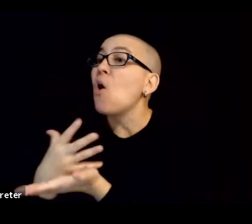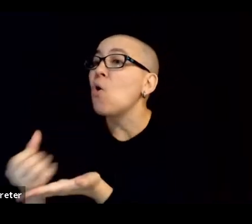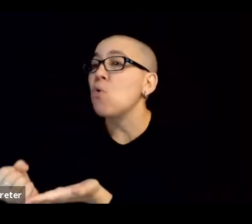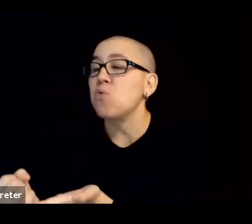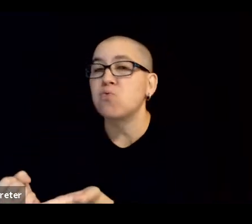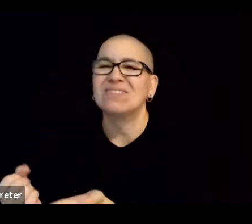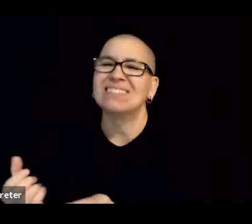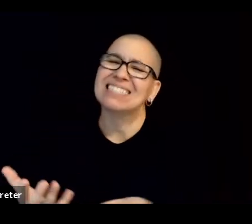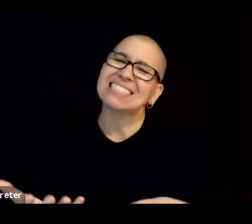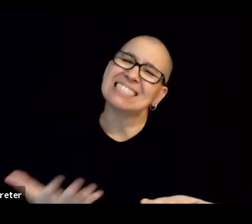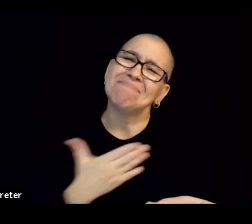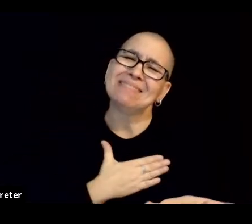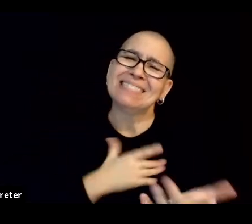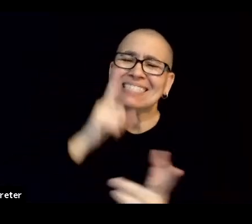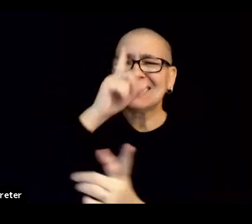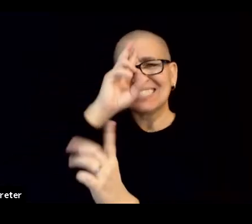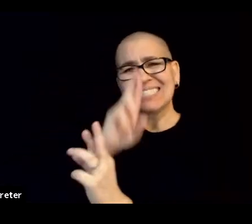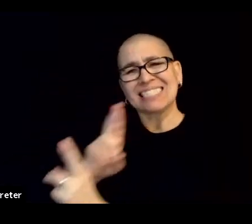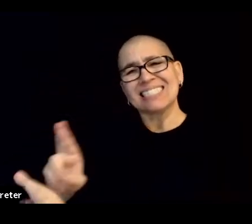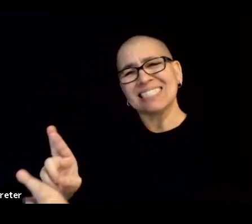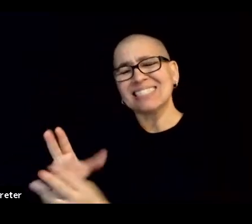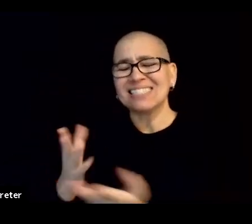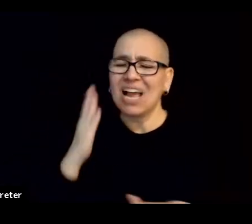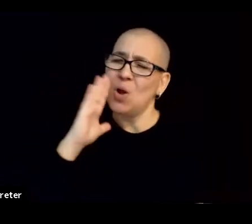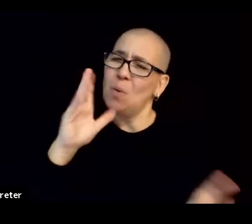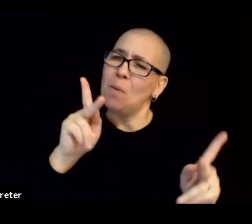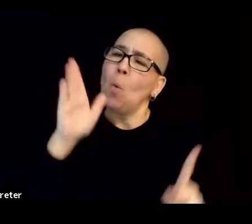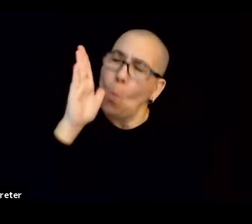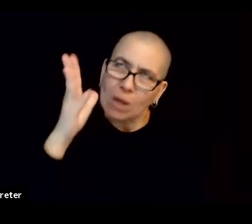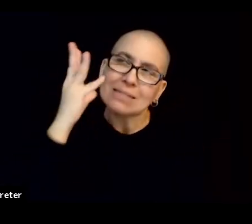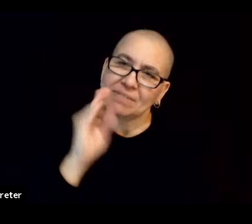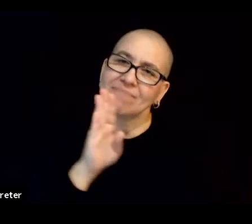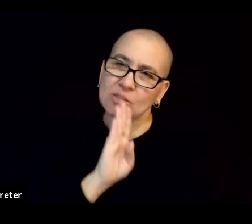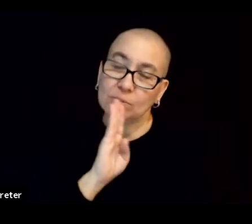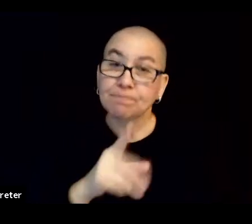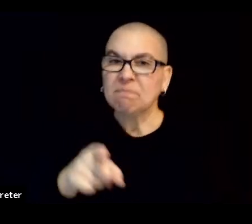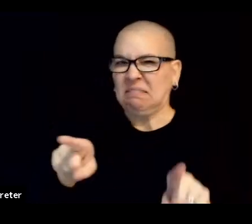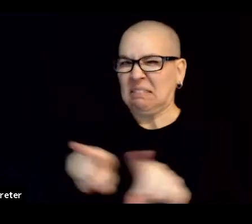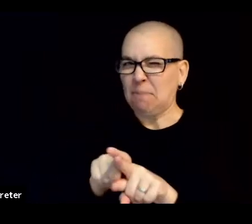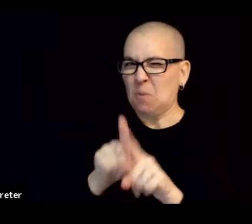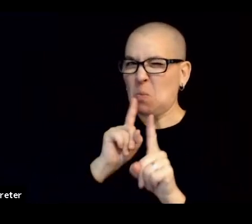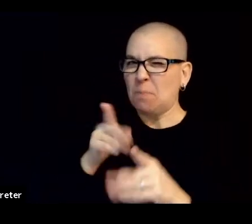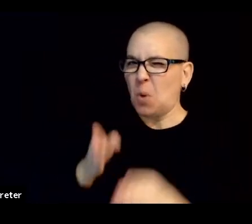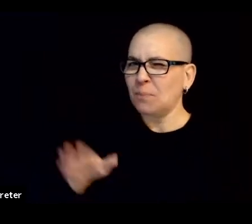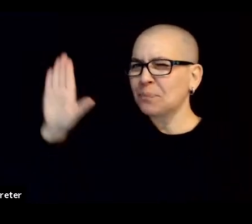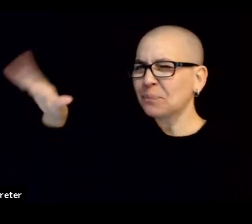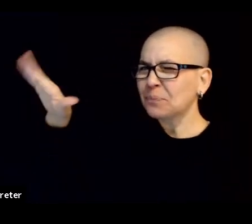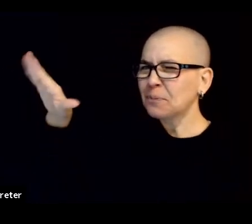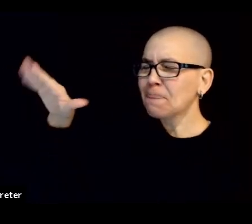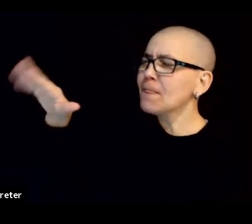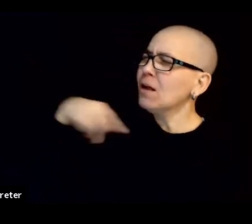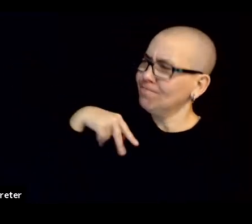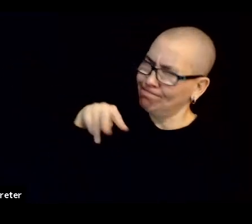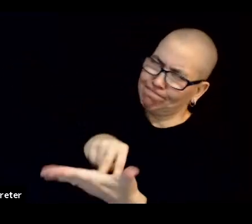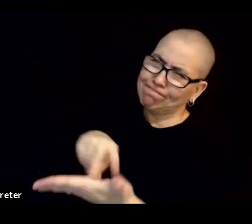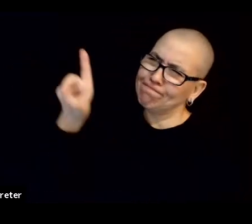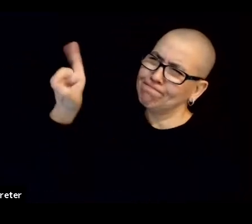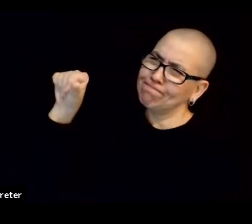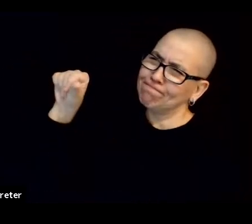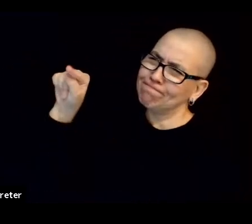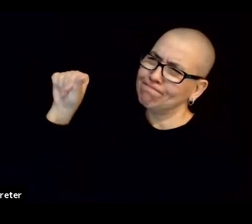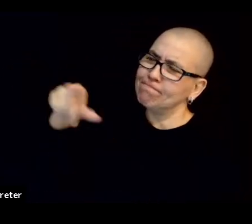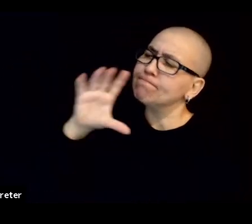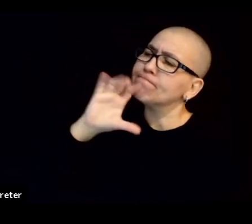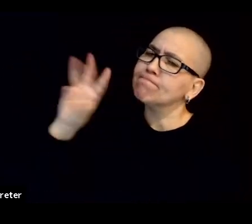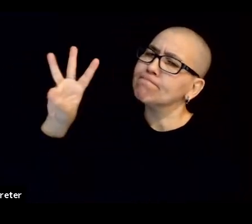question is, if you look at the state's data, the death rate among cases in the 60-year-olds is about 1.5%. In the 70-year-olds,